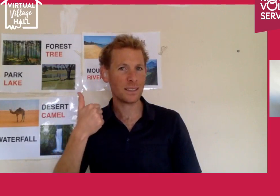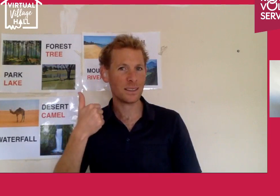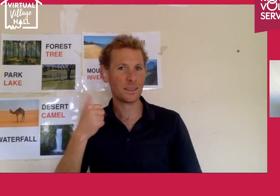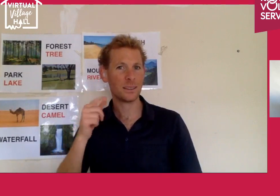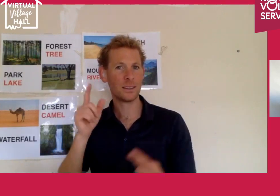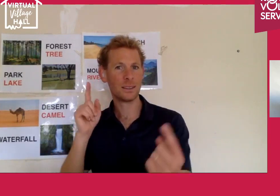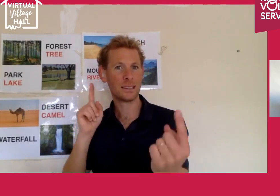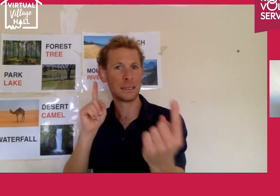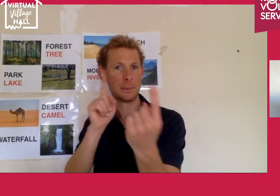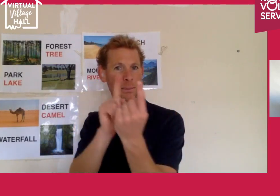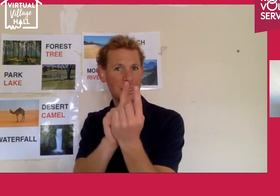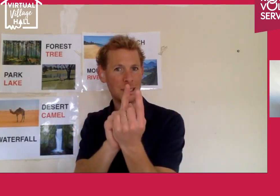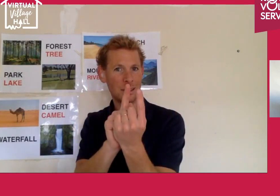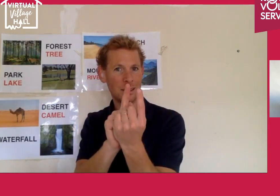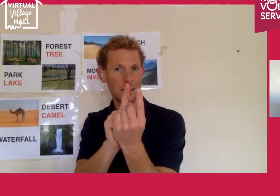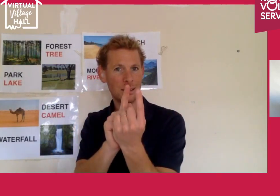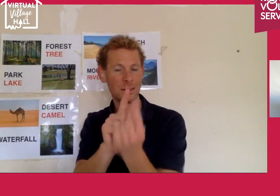Lovely from your cheek to meet